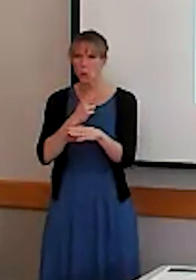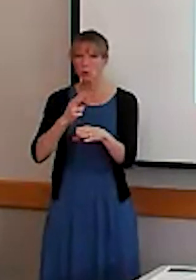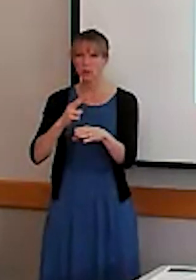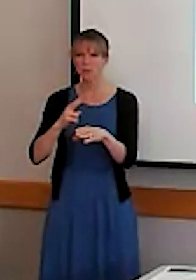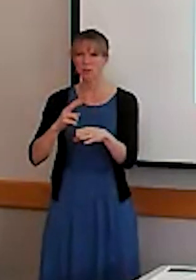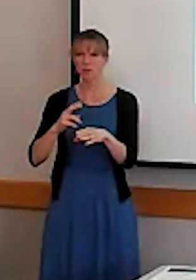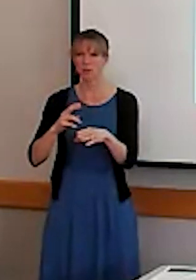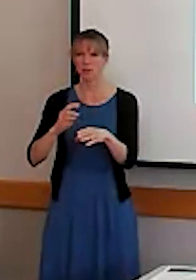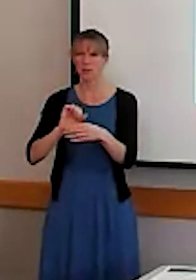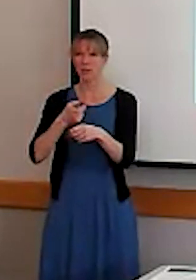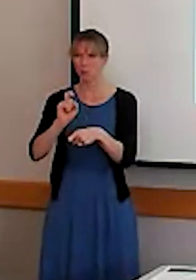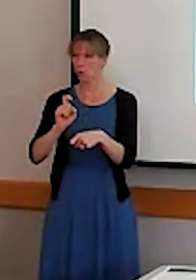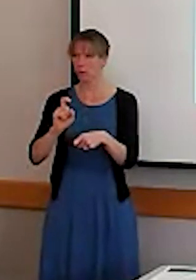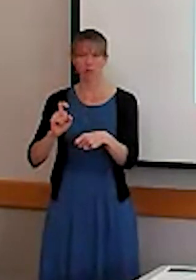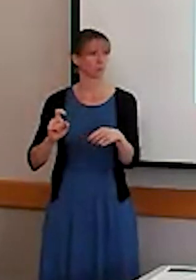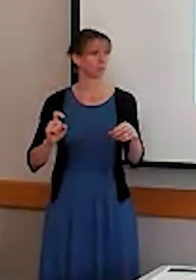everything?